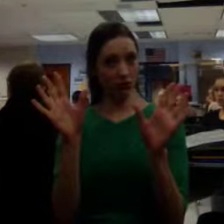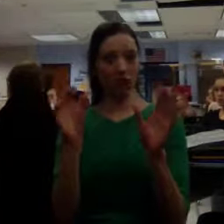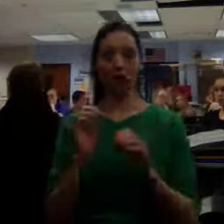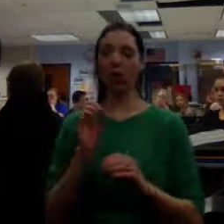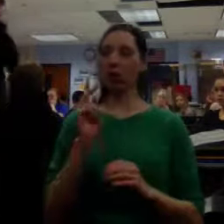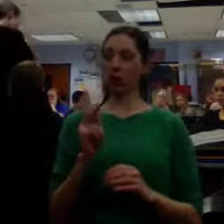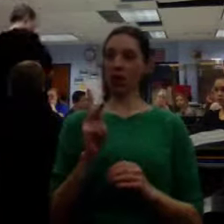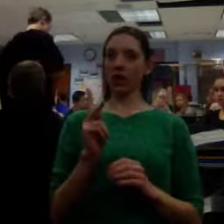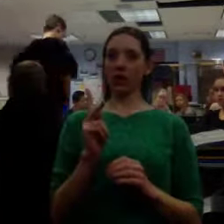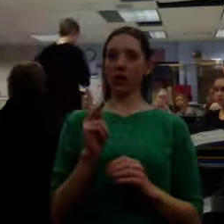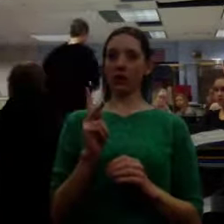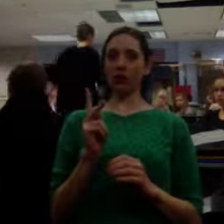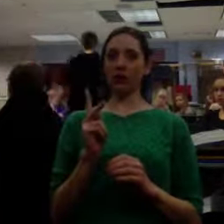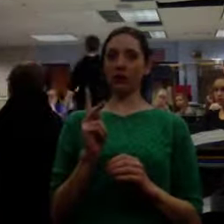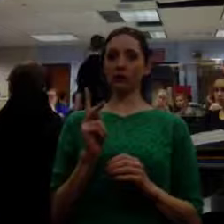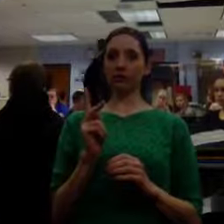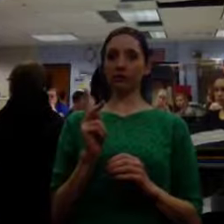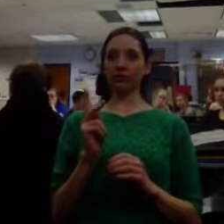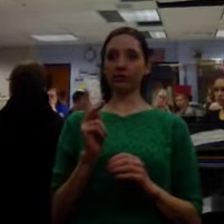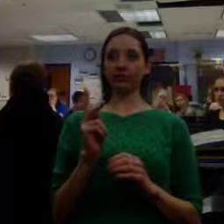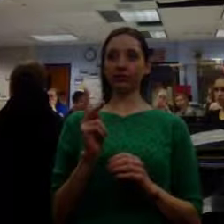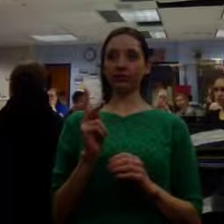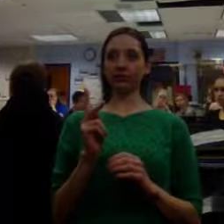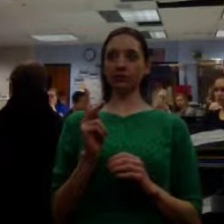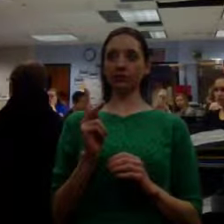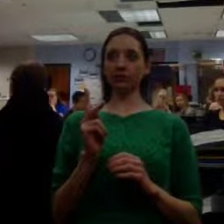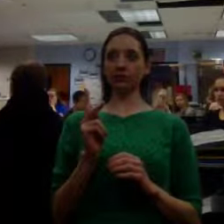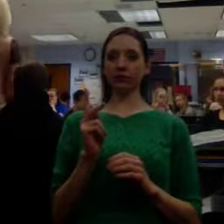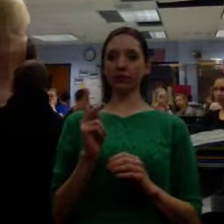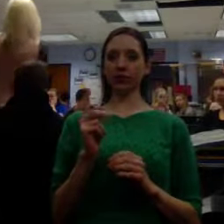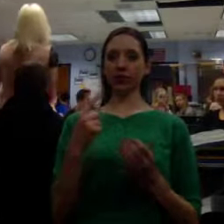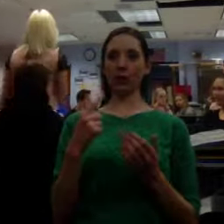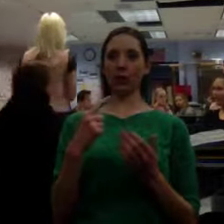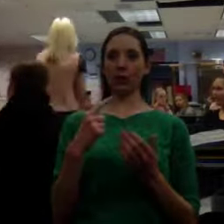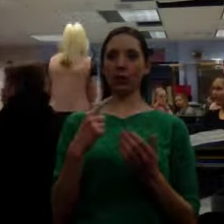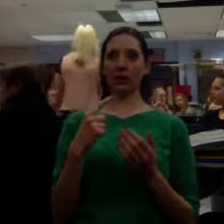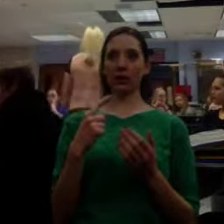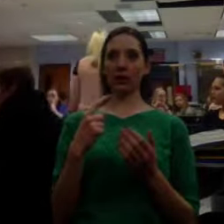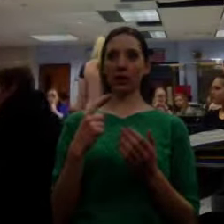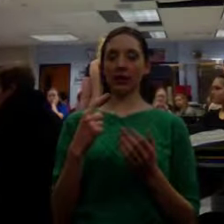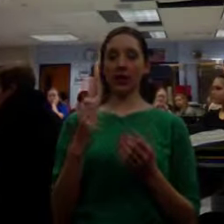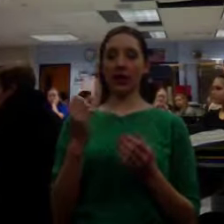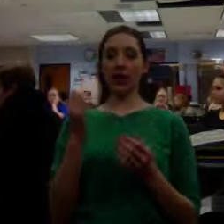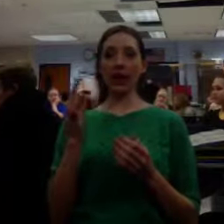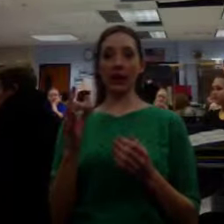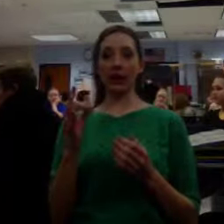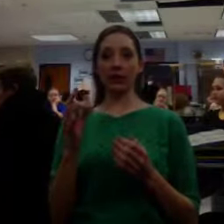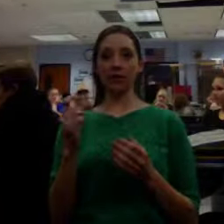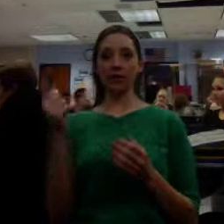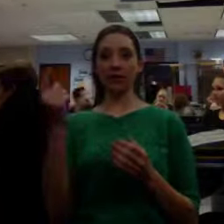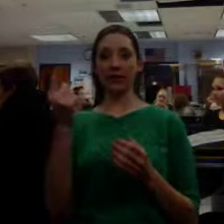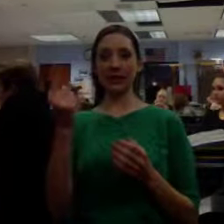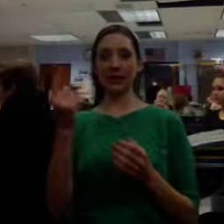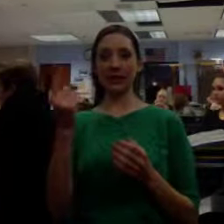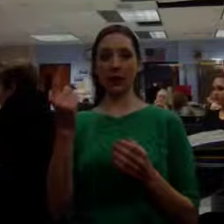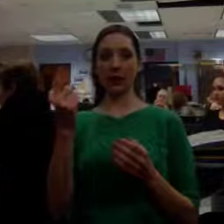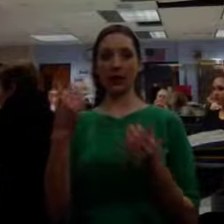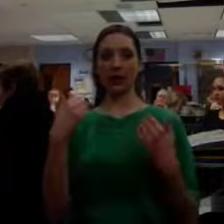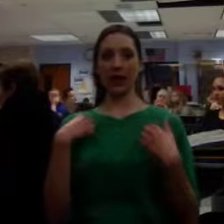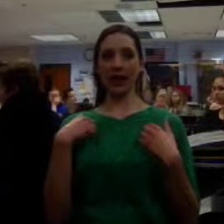kind of like, so I can discuss this right now. Anybody doing a necklace, dealing with food, by chance?